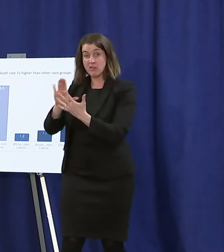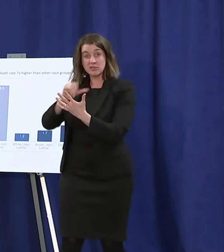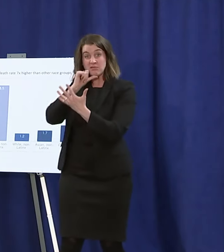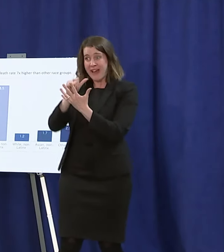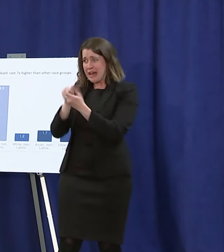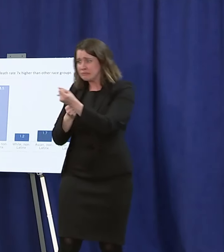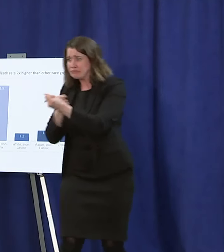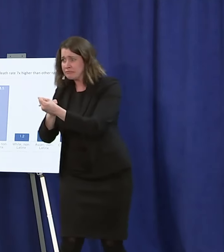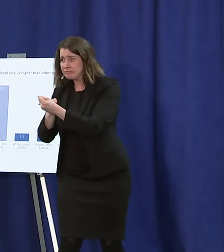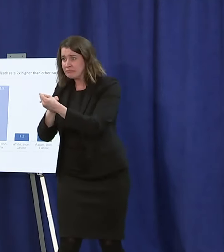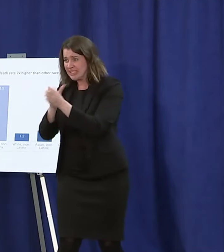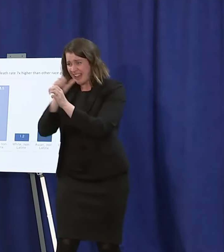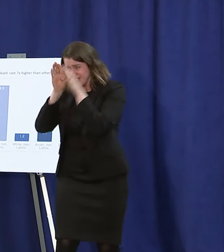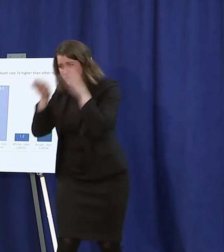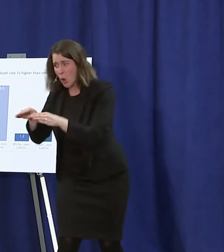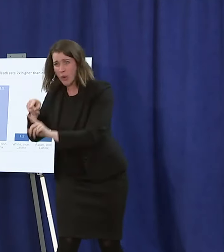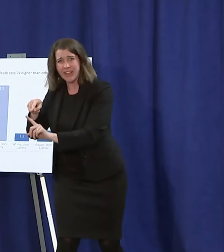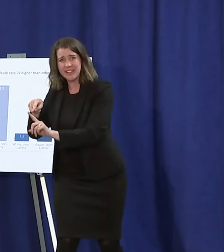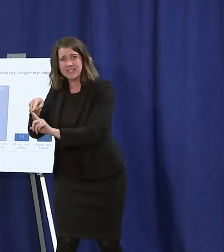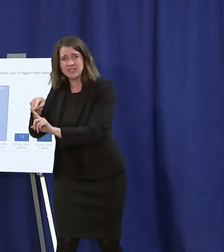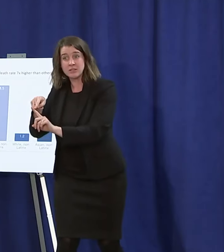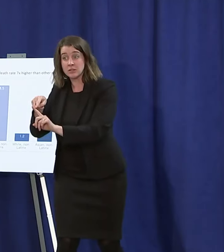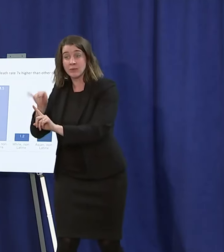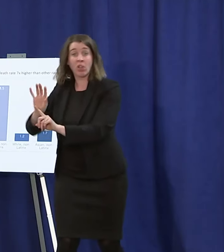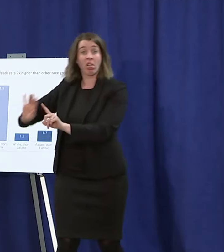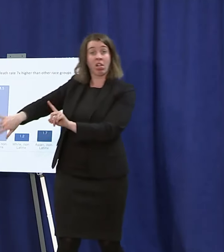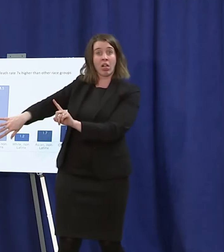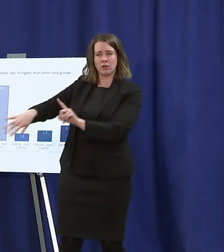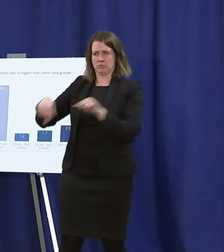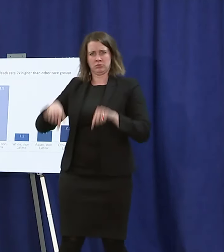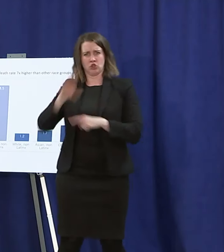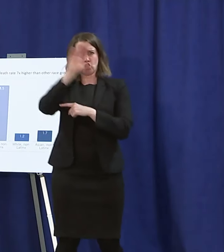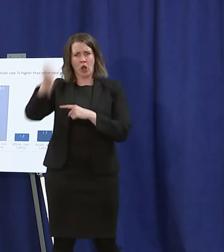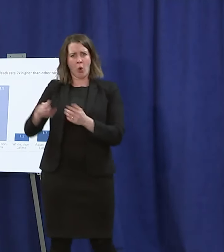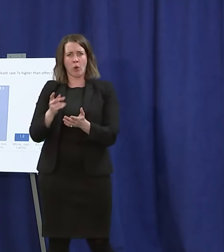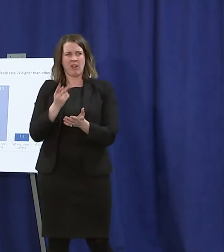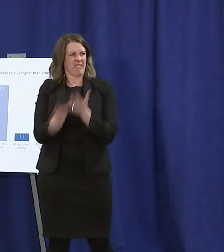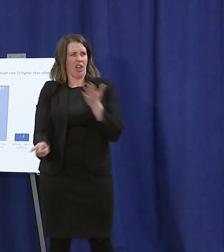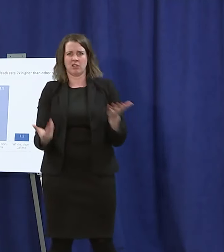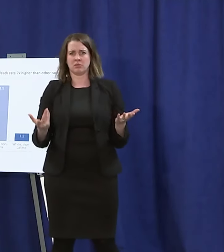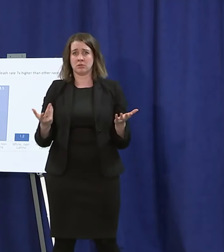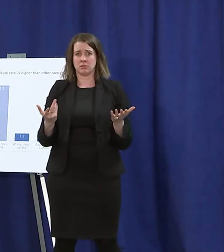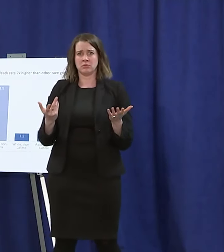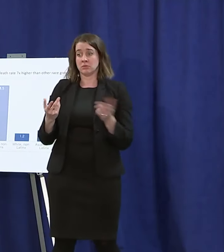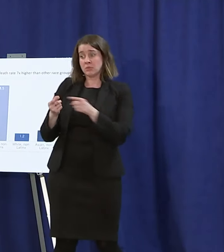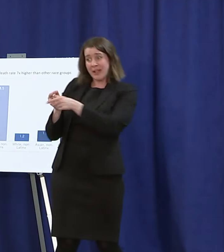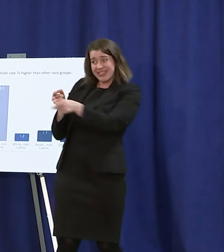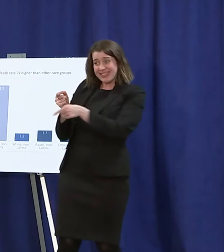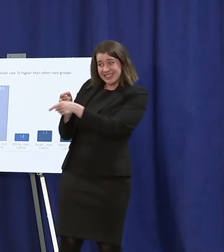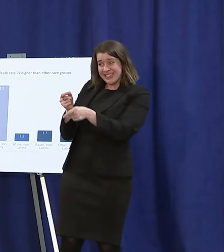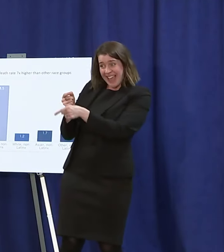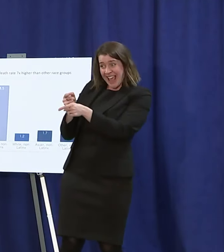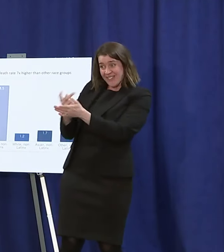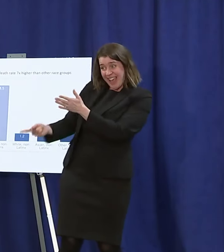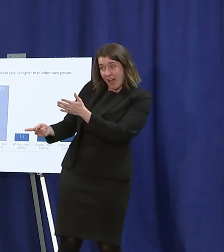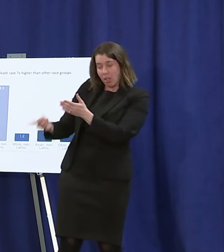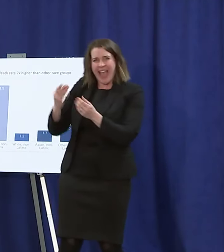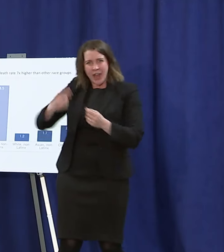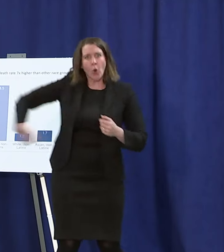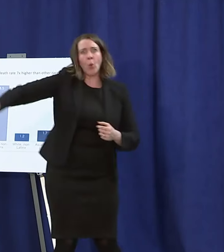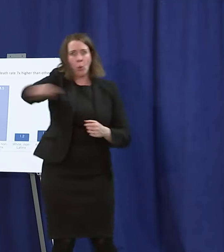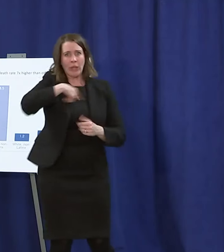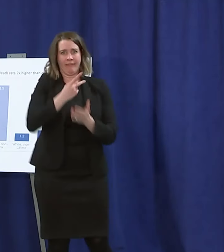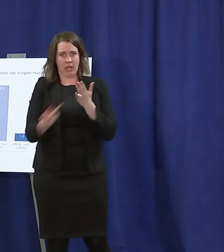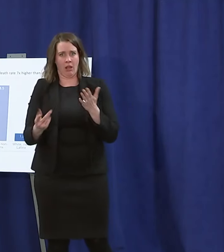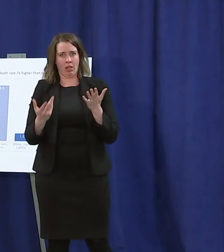on that like a laser beam, we will have failed as a city. Not failed just those people, but failed as a city.